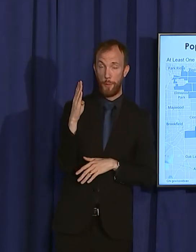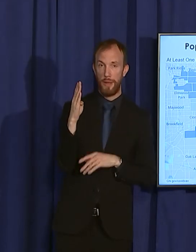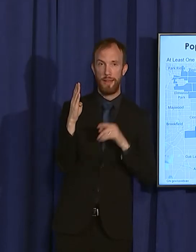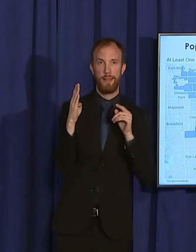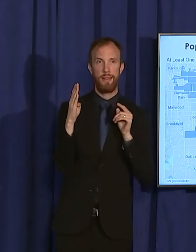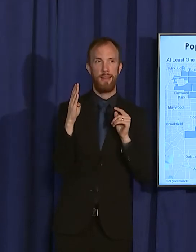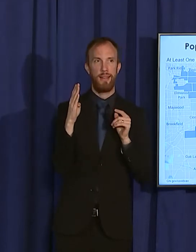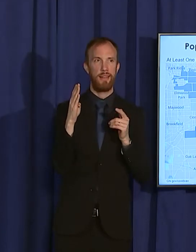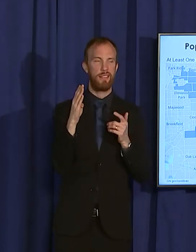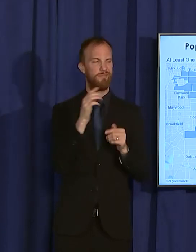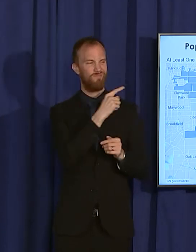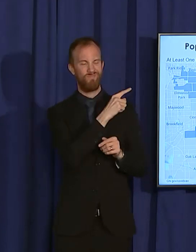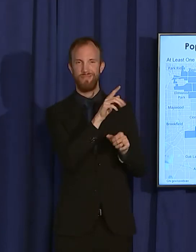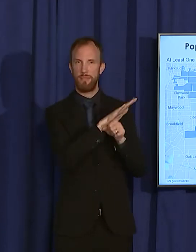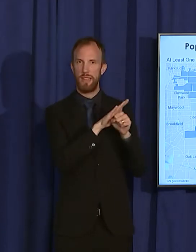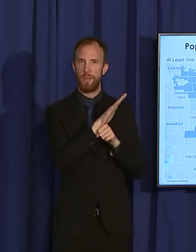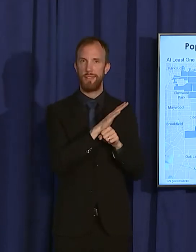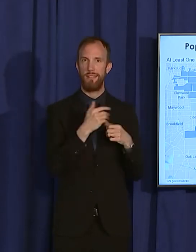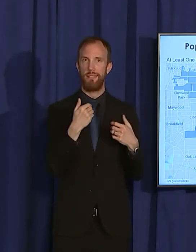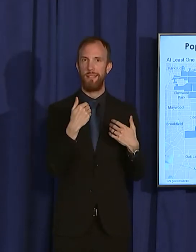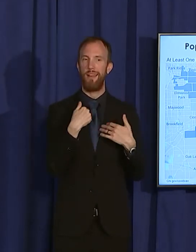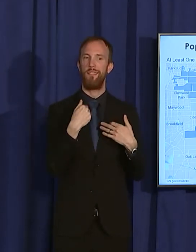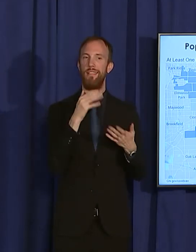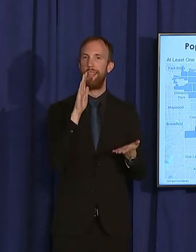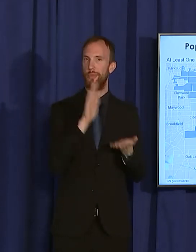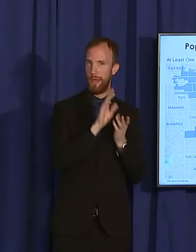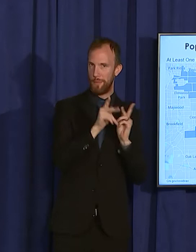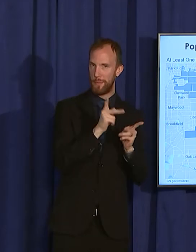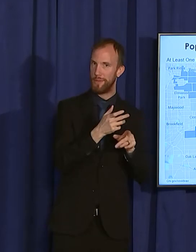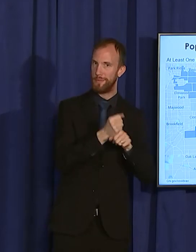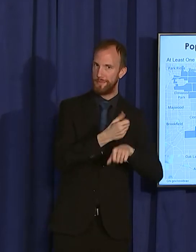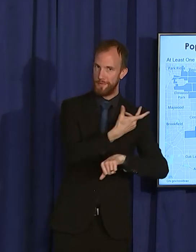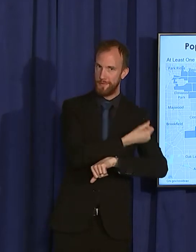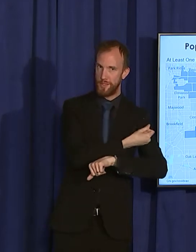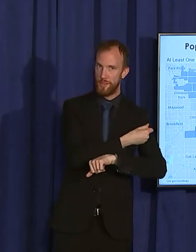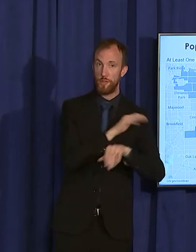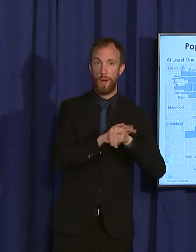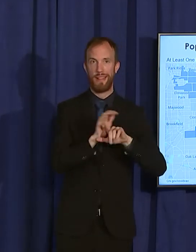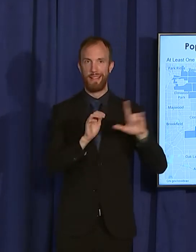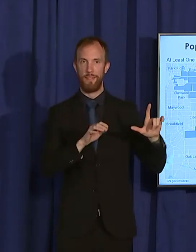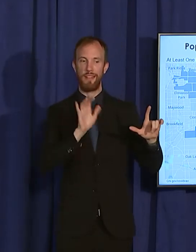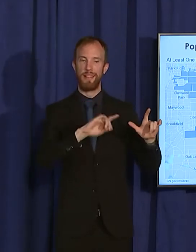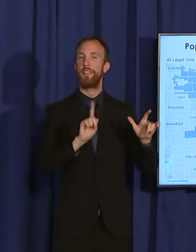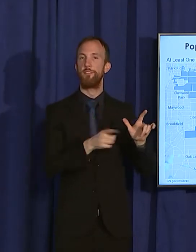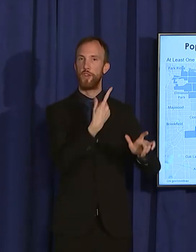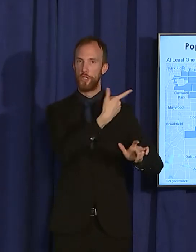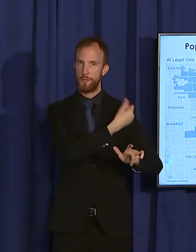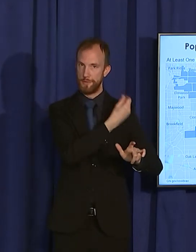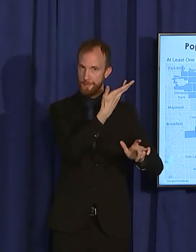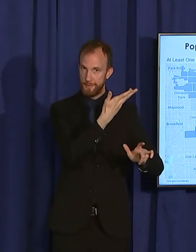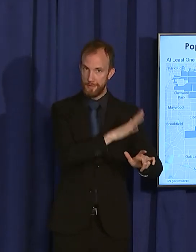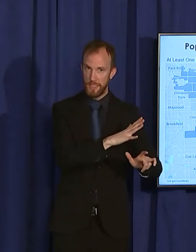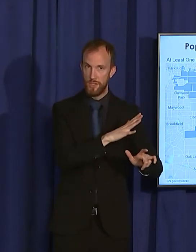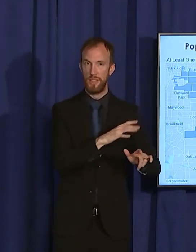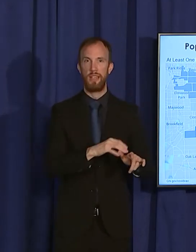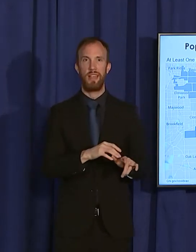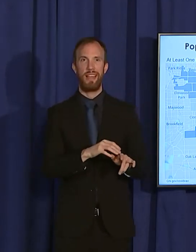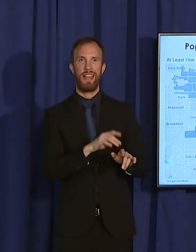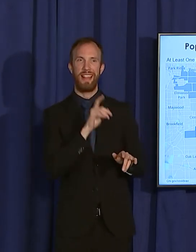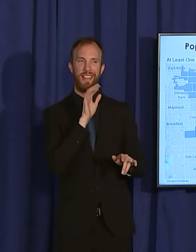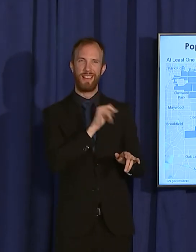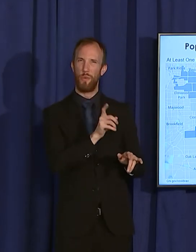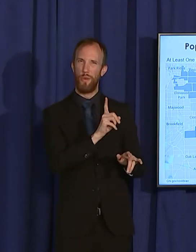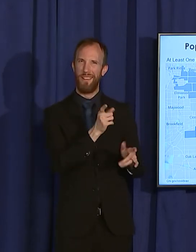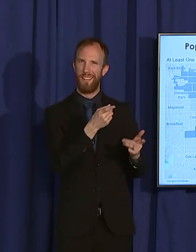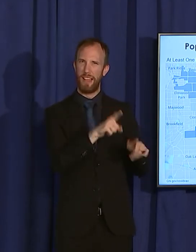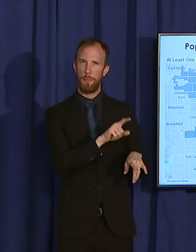the least vaccine coverage. So on the left, this is first dose, and those areas in lightest blue, really on the west side of the city and